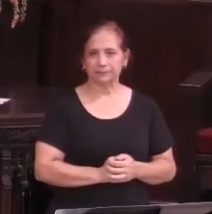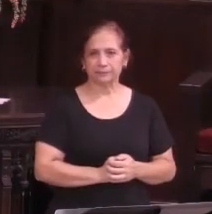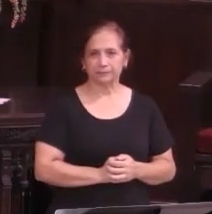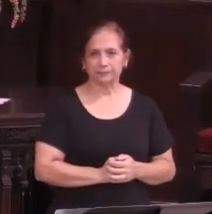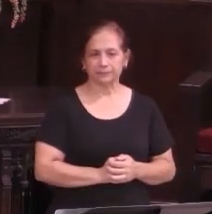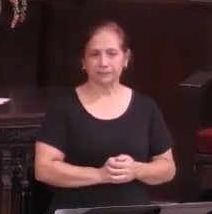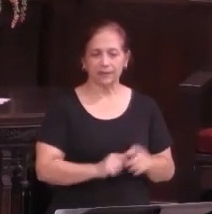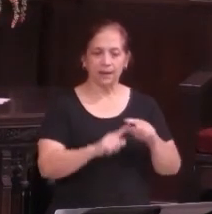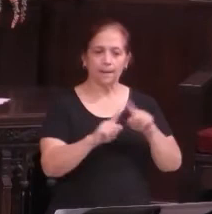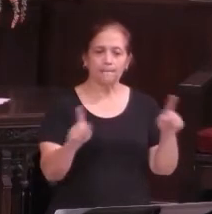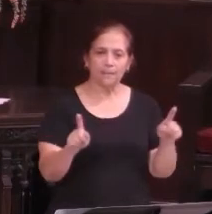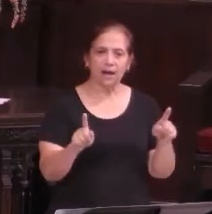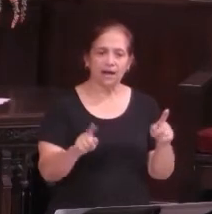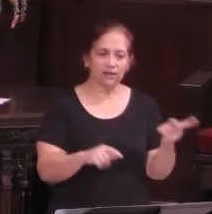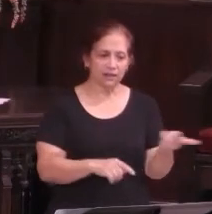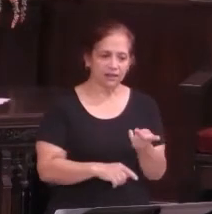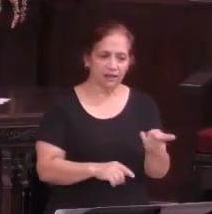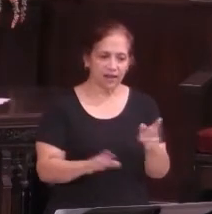Yet